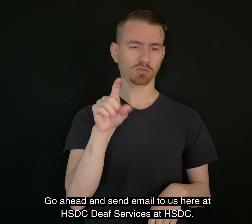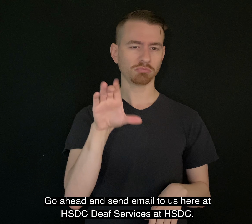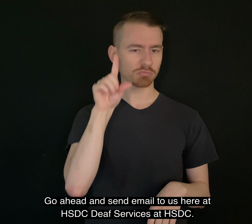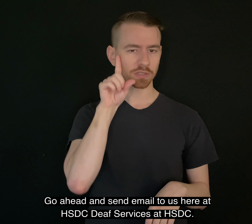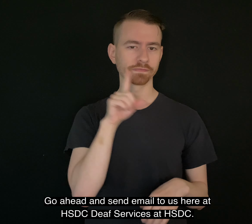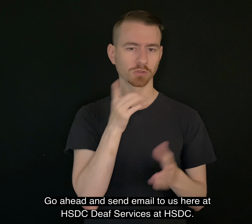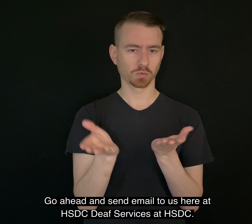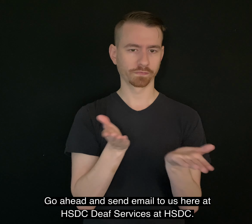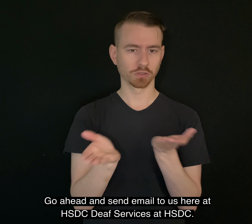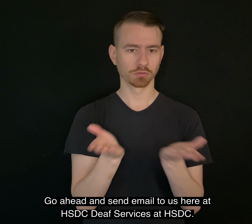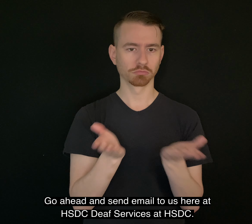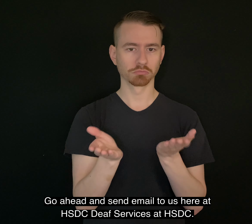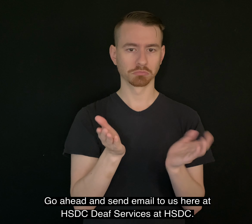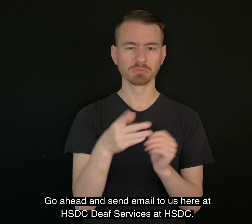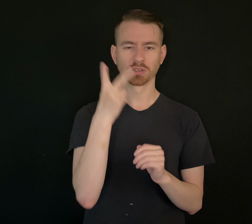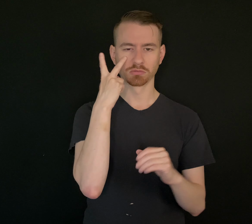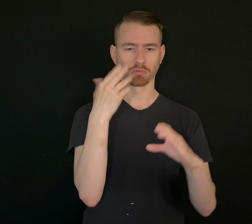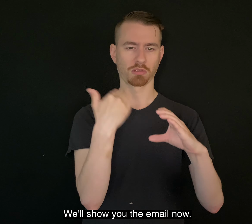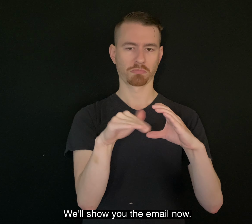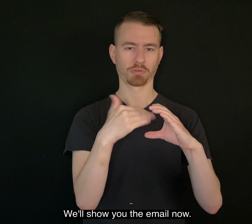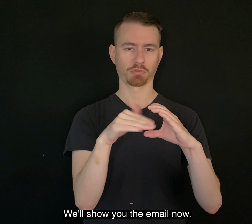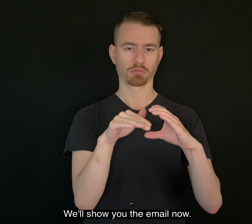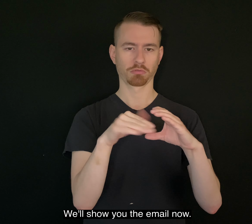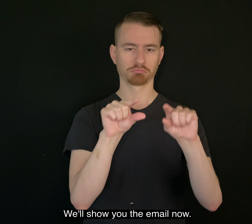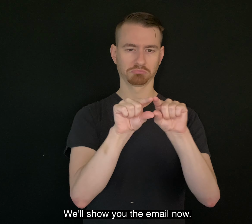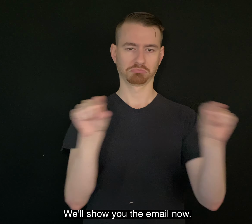at HSTC Deaf Services. We'll show you the email now.